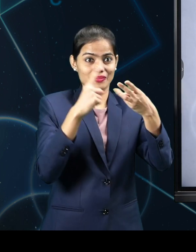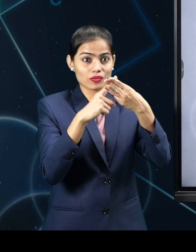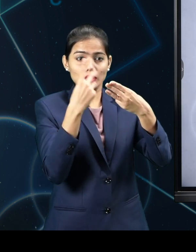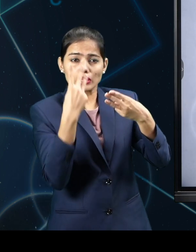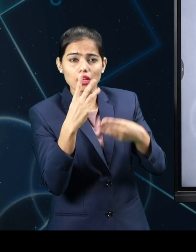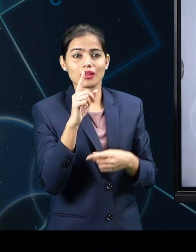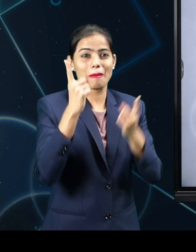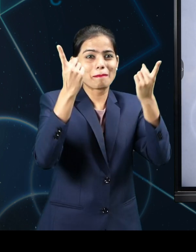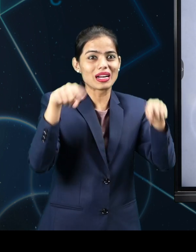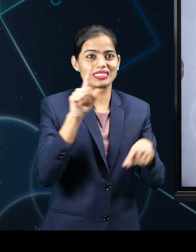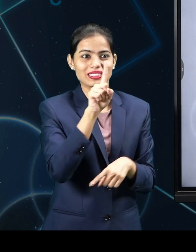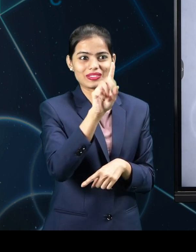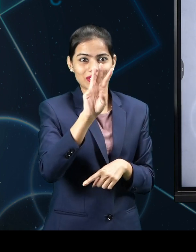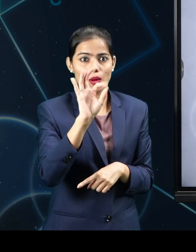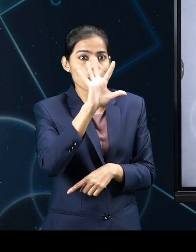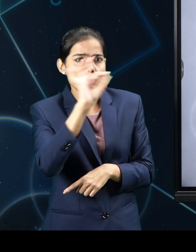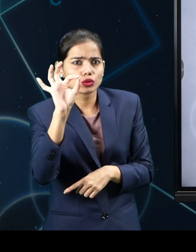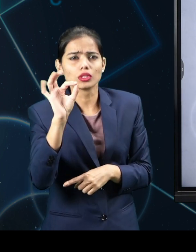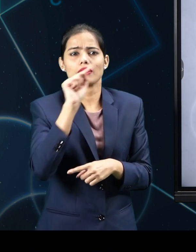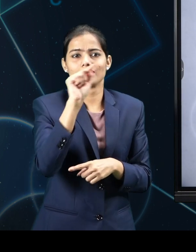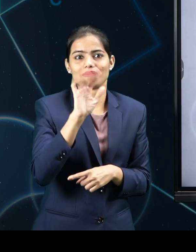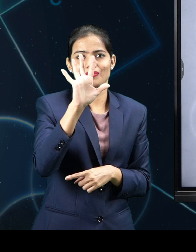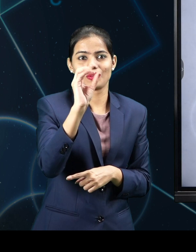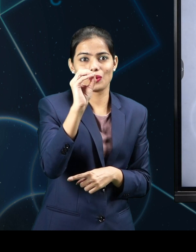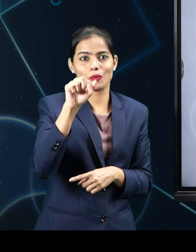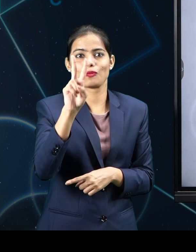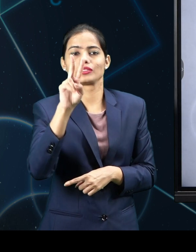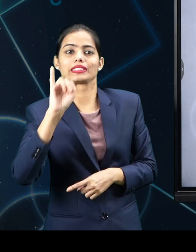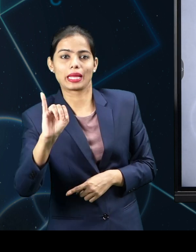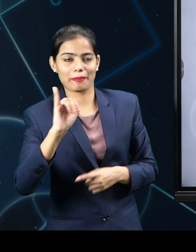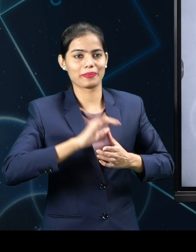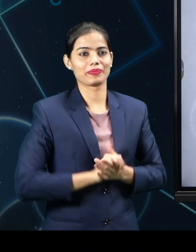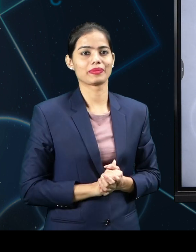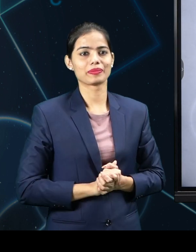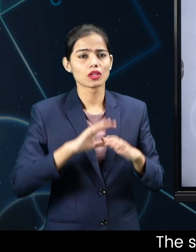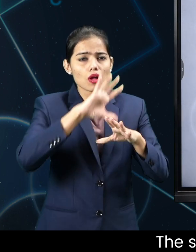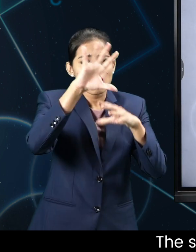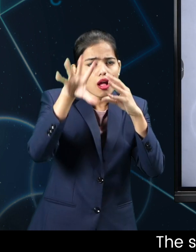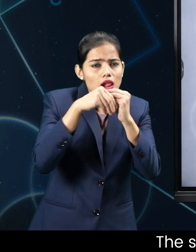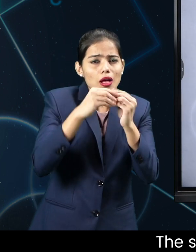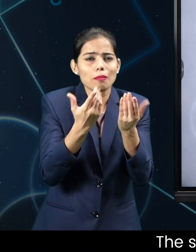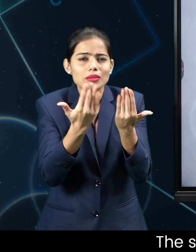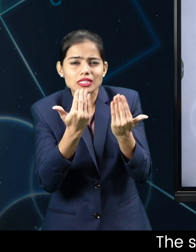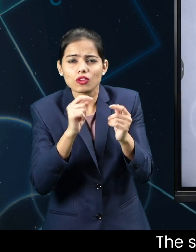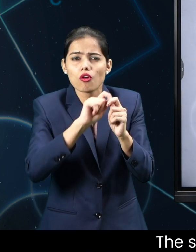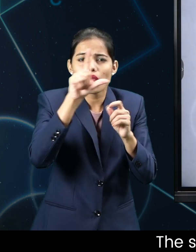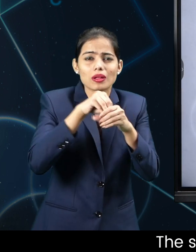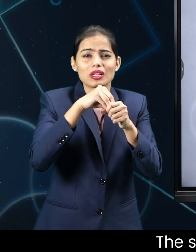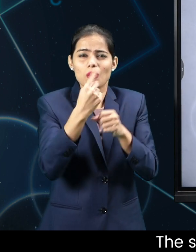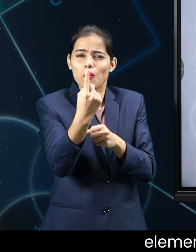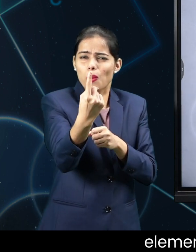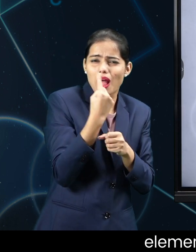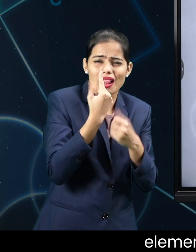P of E3 is equal to 130 divided by 500 is equal to 0.26. The sum of the probabilities